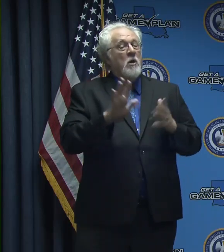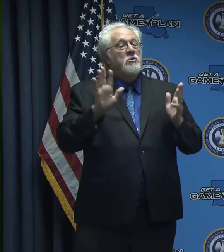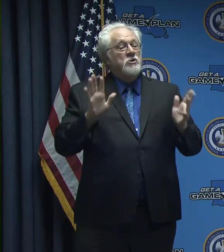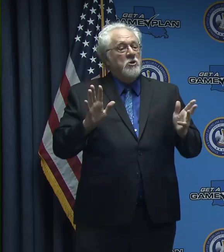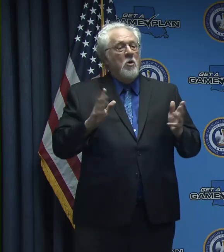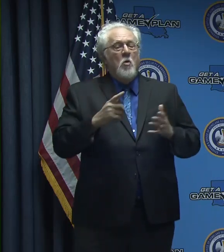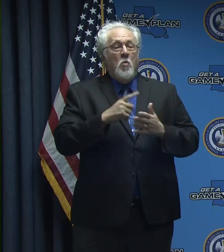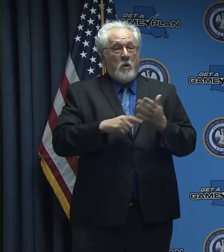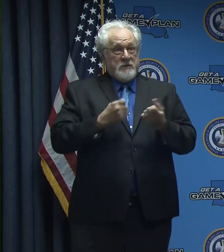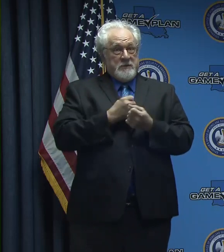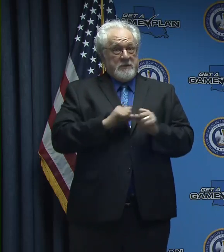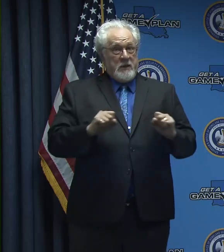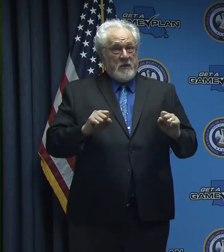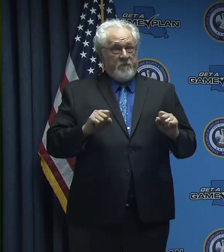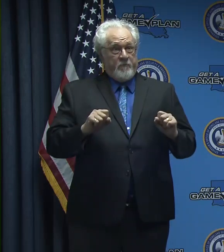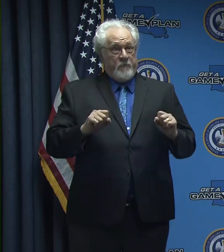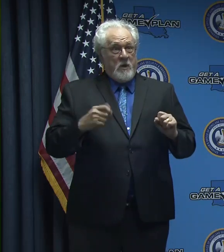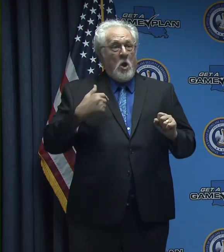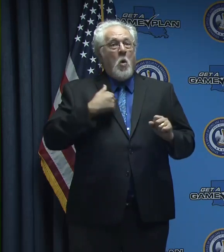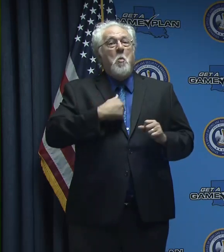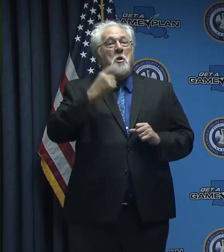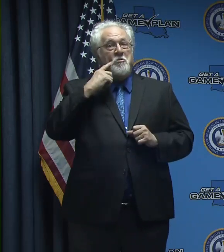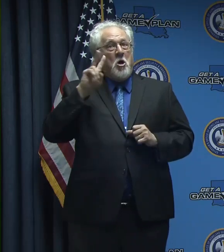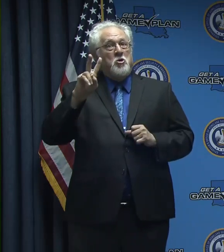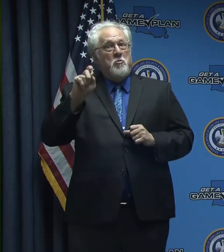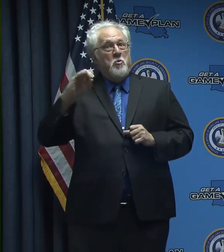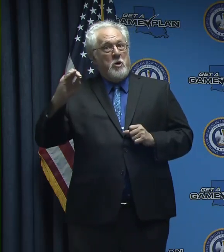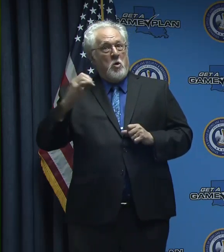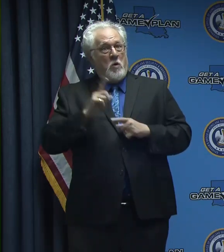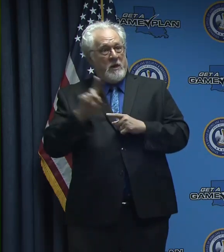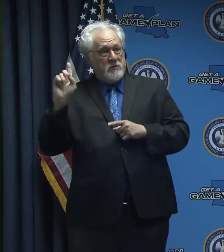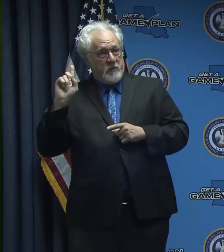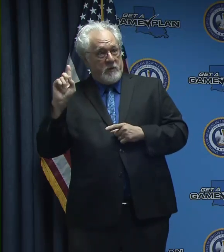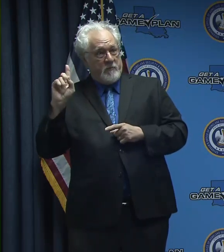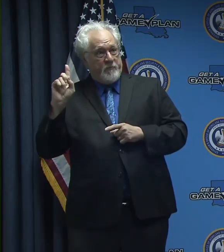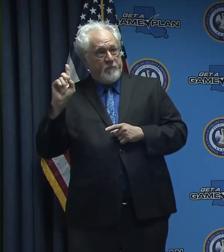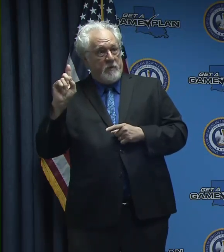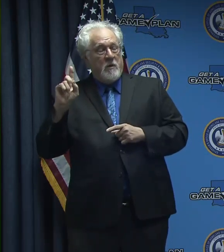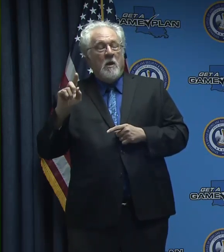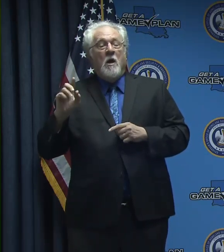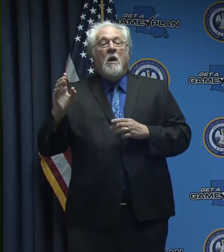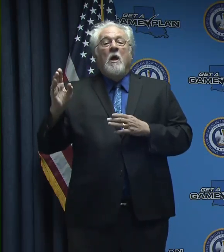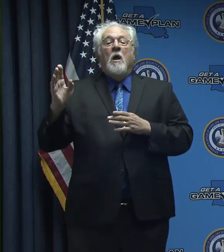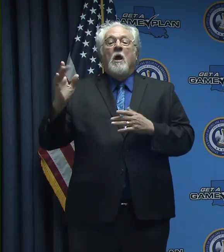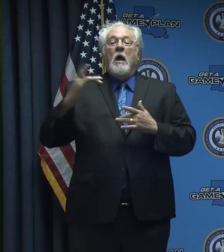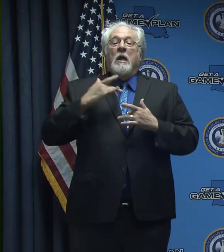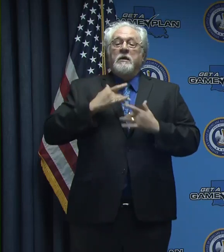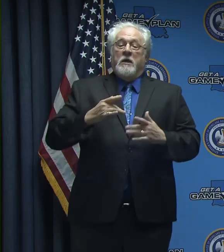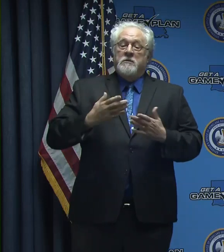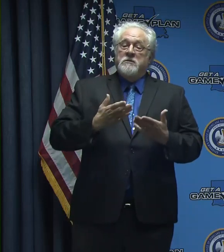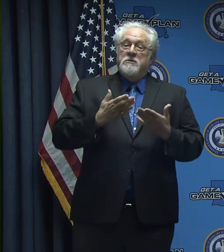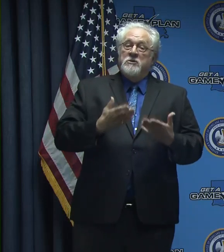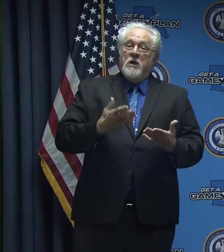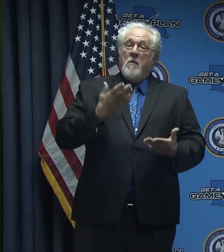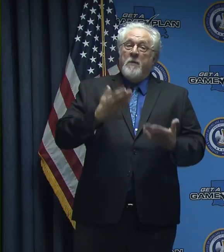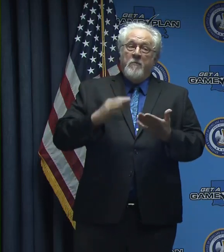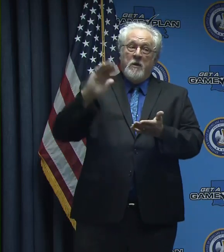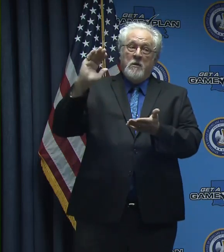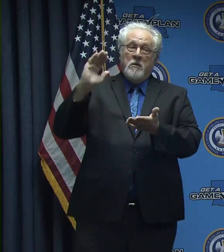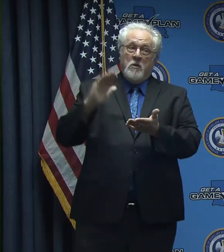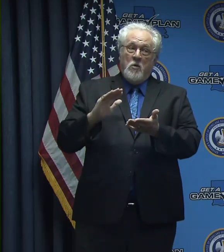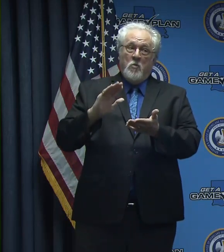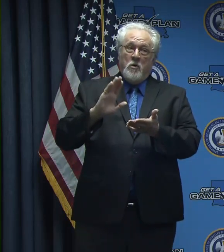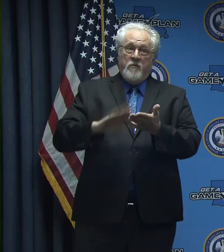is safe to say is we thought we were at 2.0 last week. The trends that we're seeing suggest that we're lower